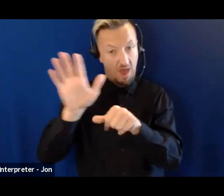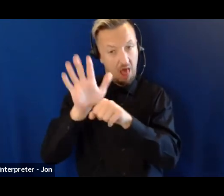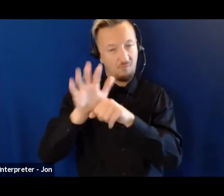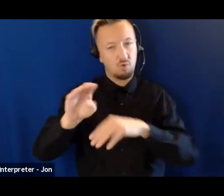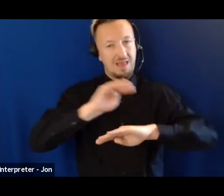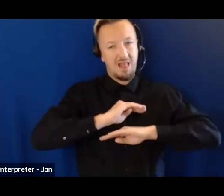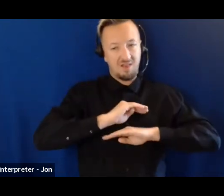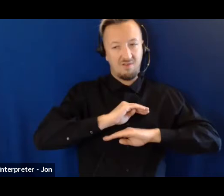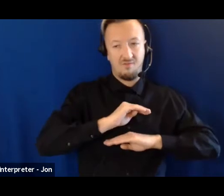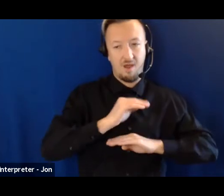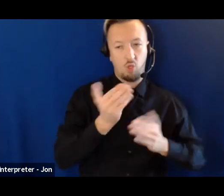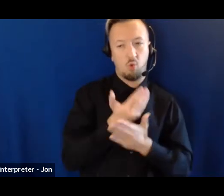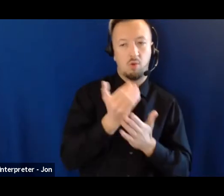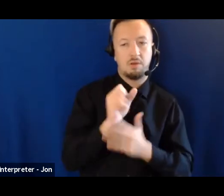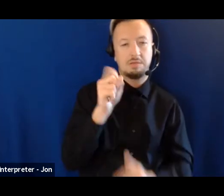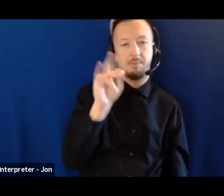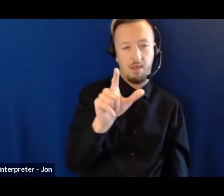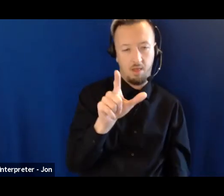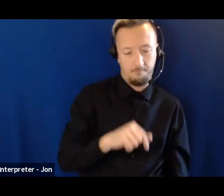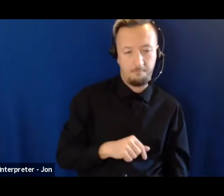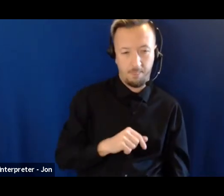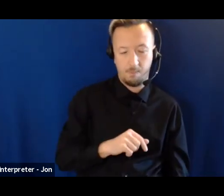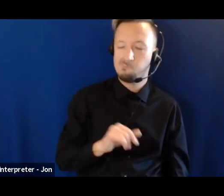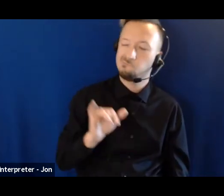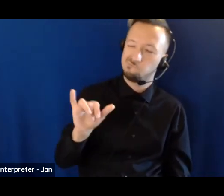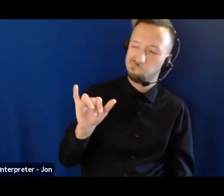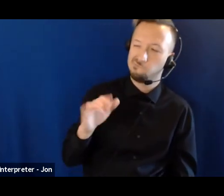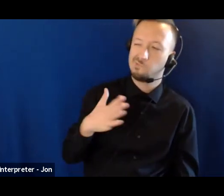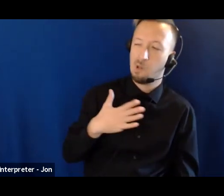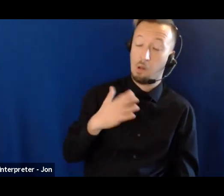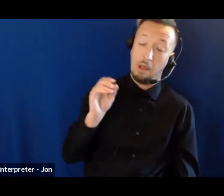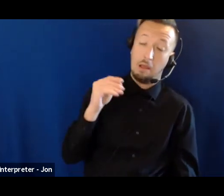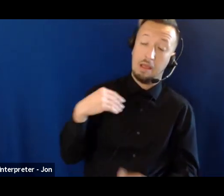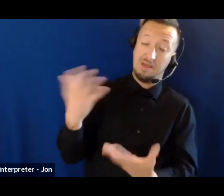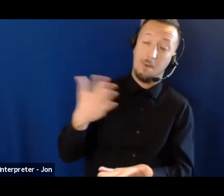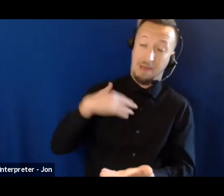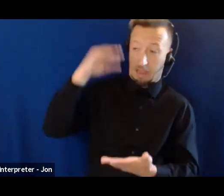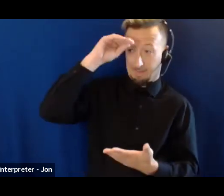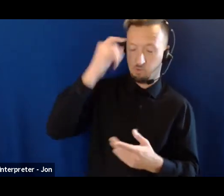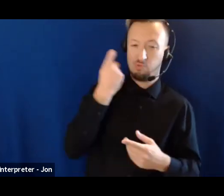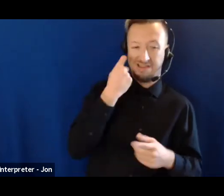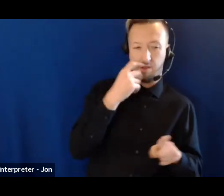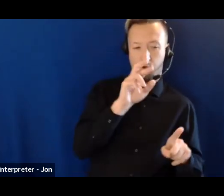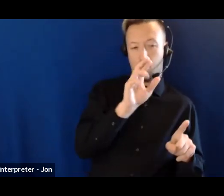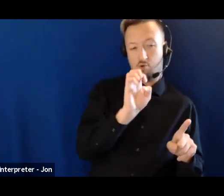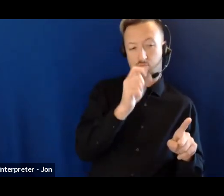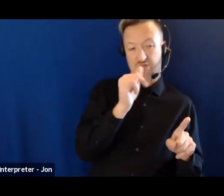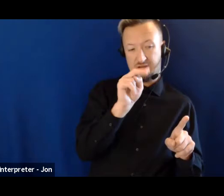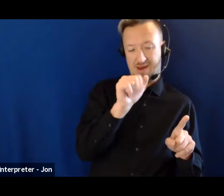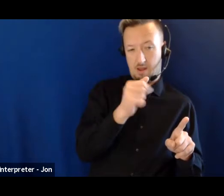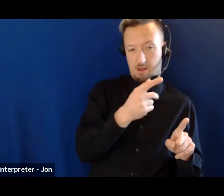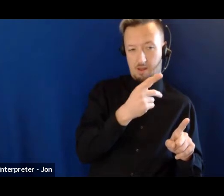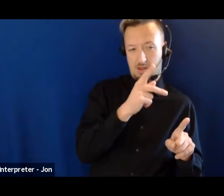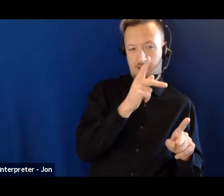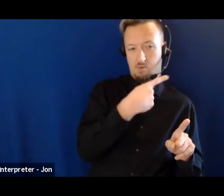Well, I mean, here's my opinion on that. And I've had a meeting with Regina to go over our spill specifically in